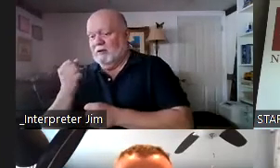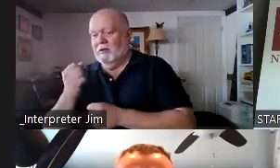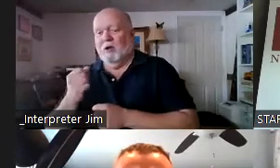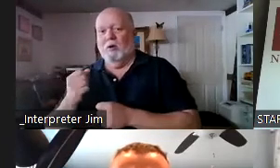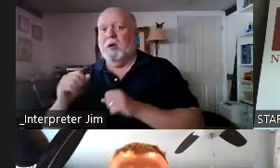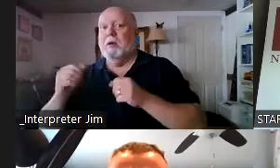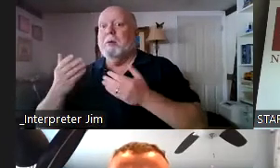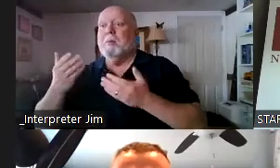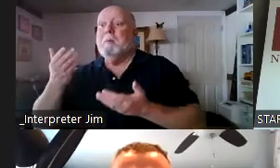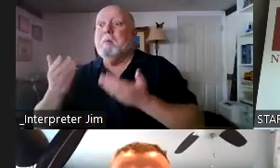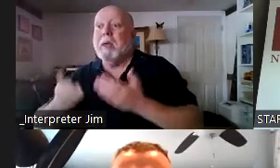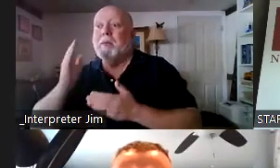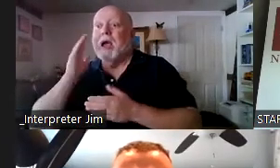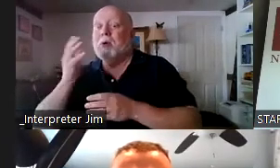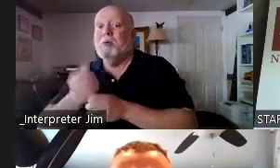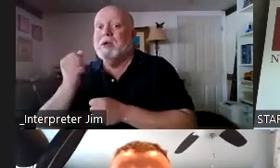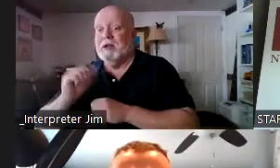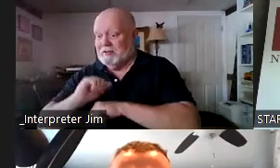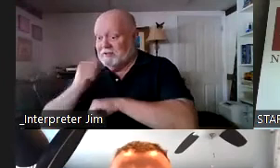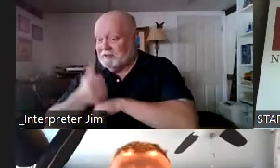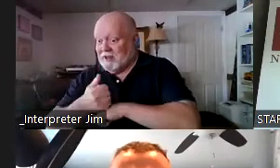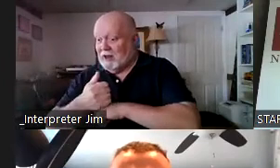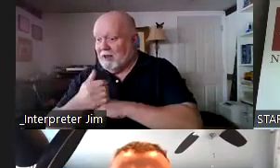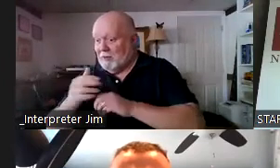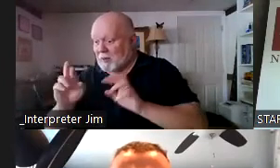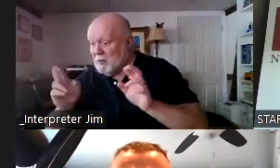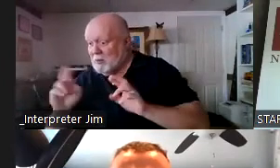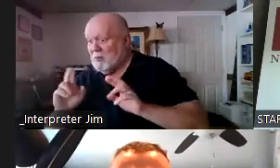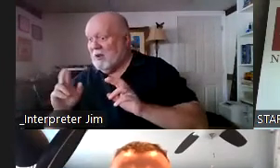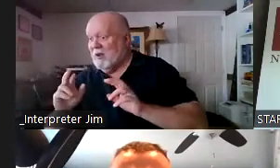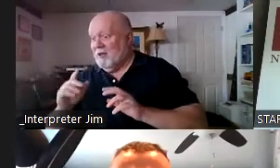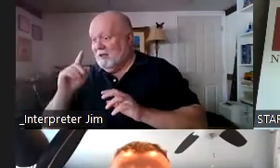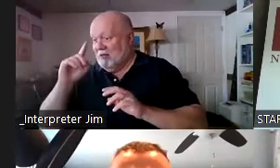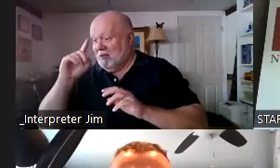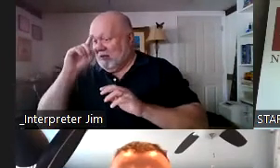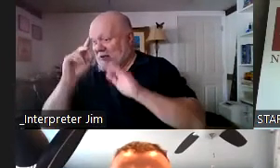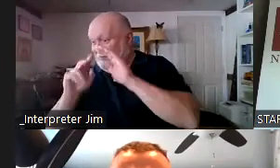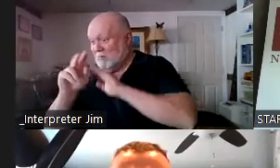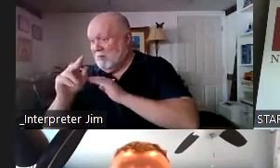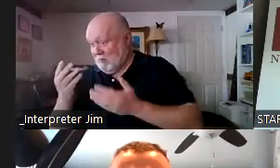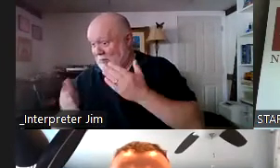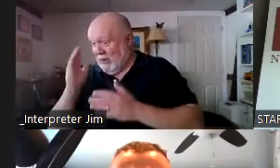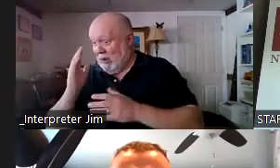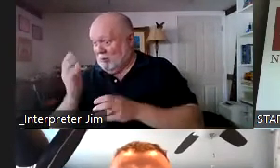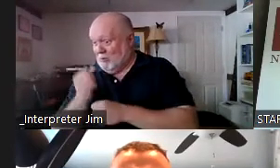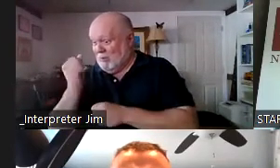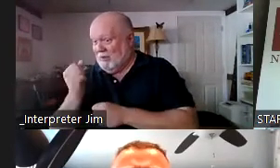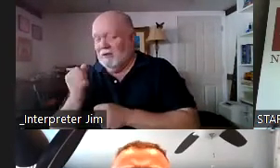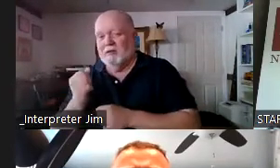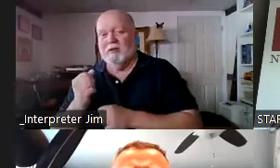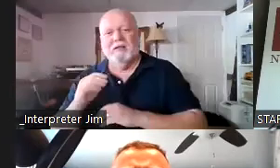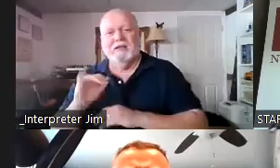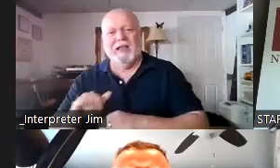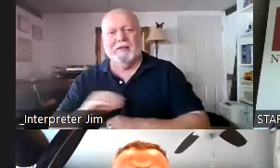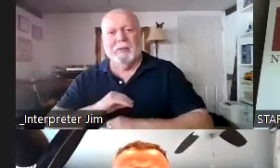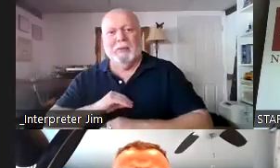winning, just this setting of the lineup, just the building of the lineup. And that's what I've learned as I've come into this. There